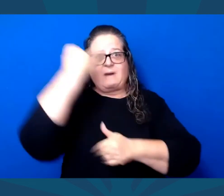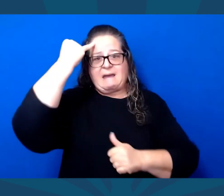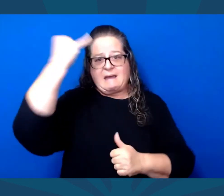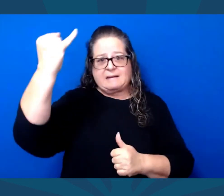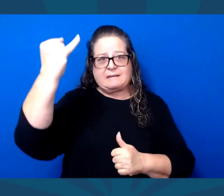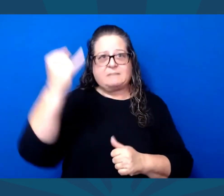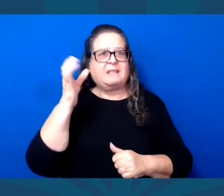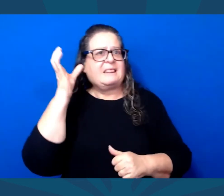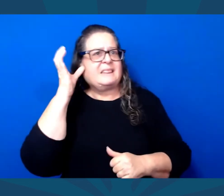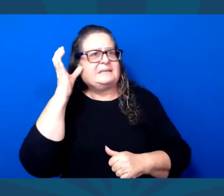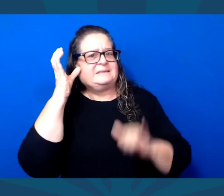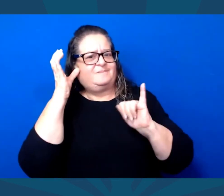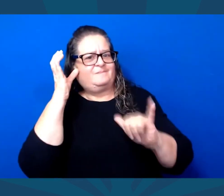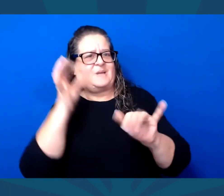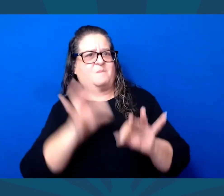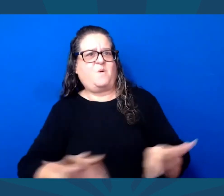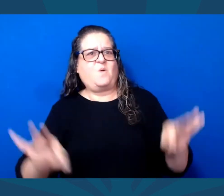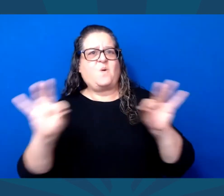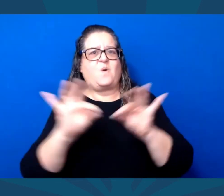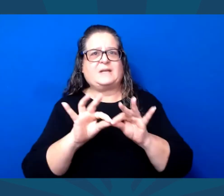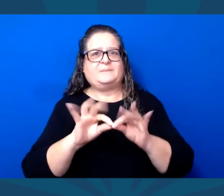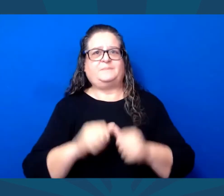and the importance of listening.